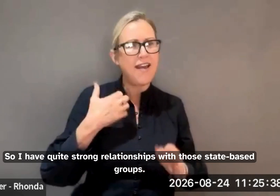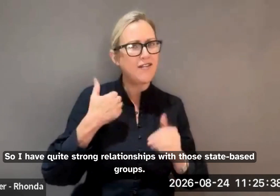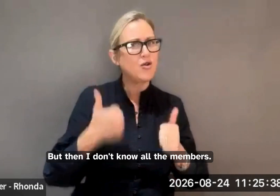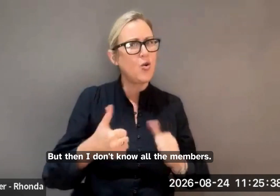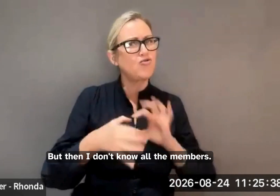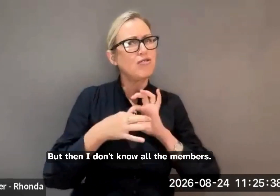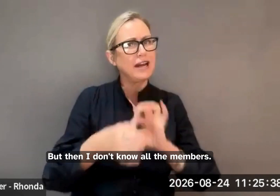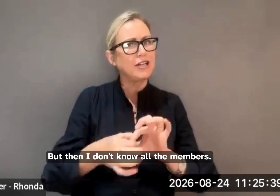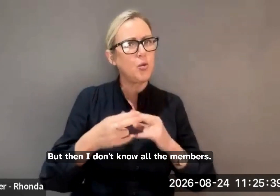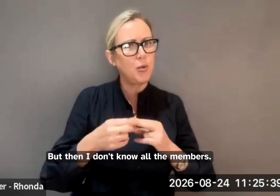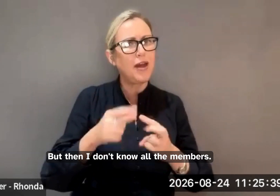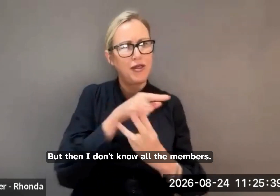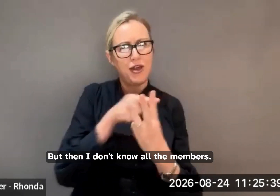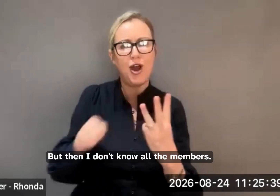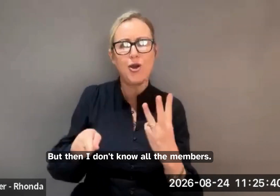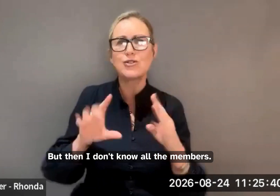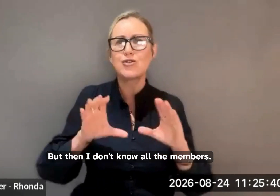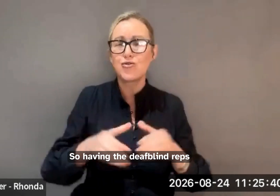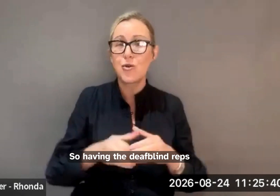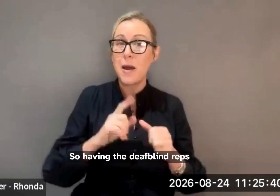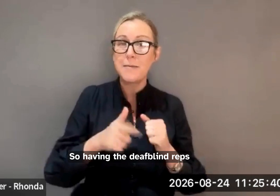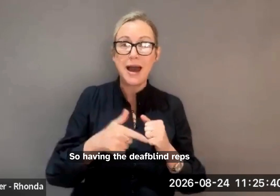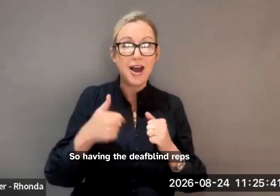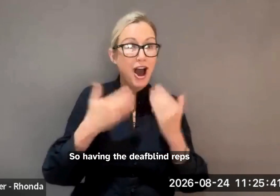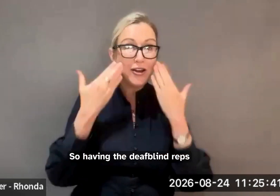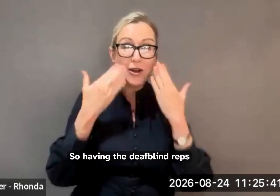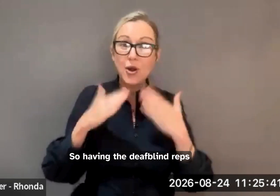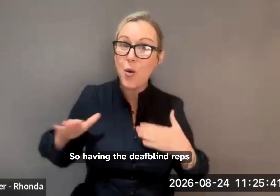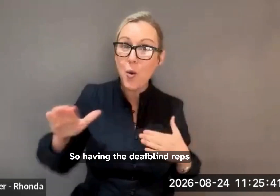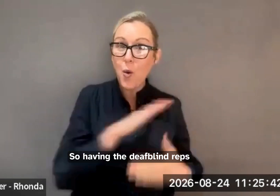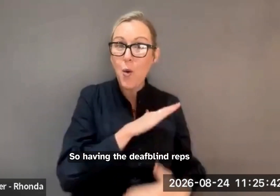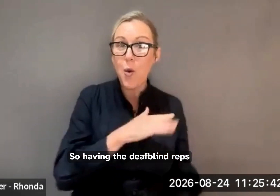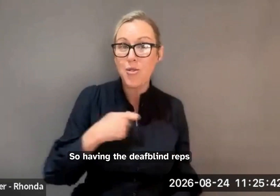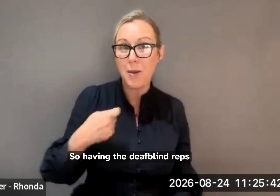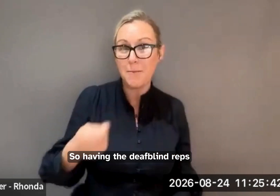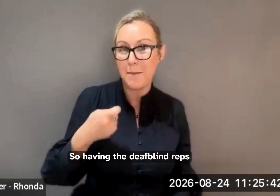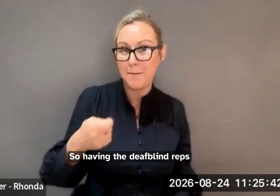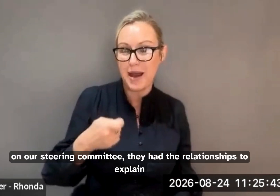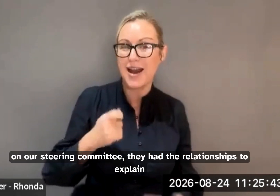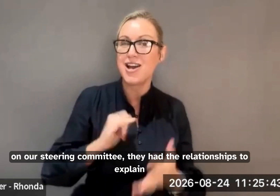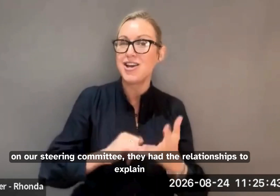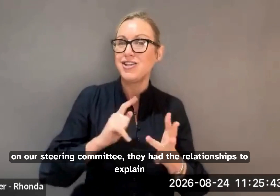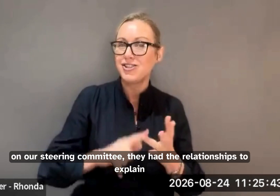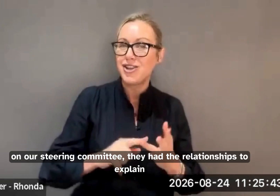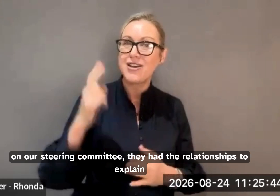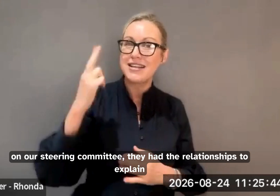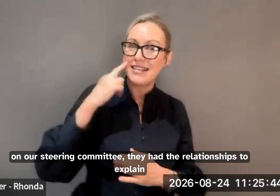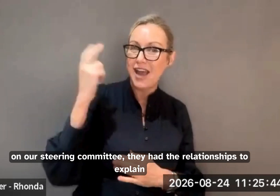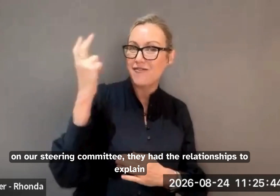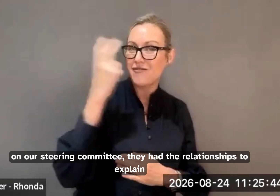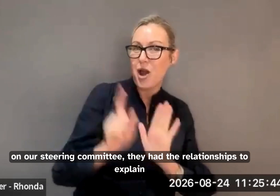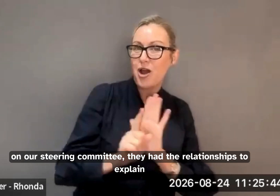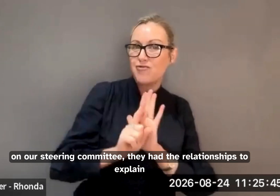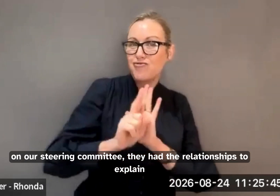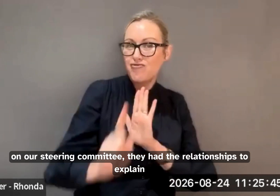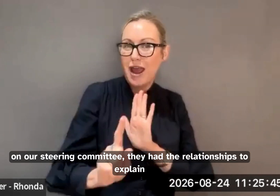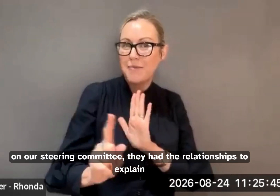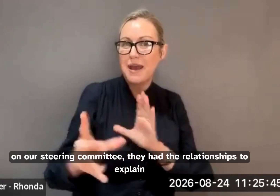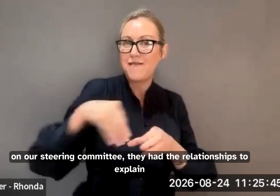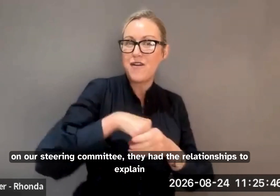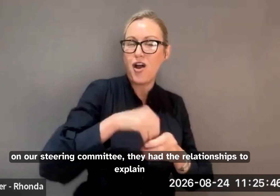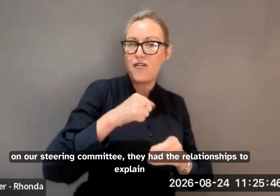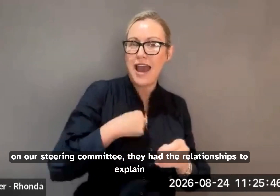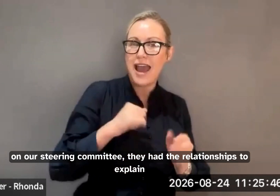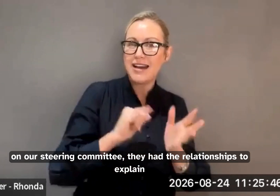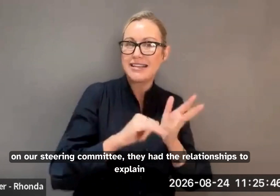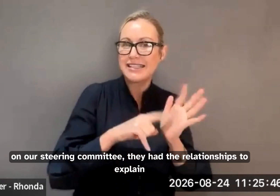state-based groups. But then I don't know all the members, so having the deafblind reps on our steering committee, they